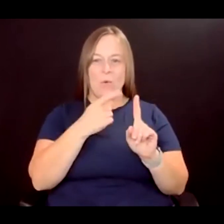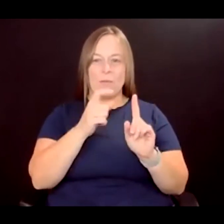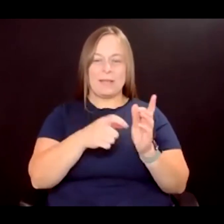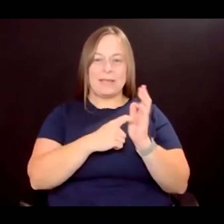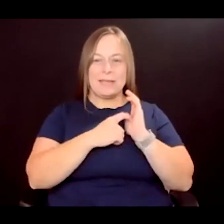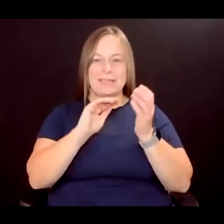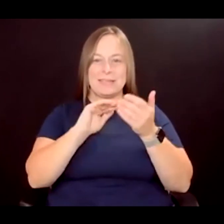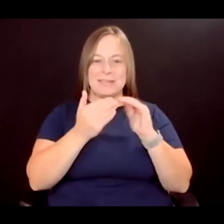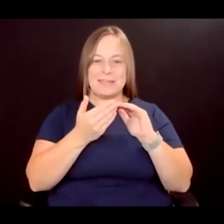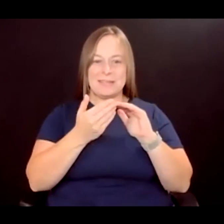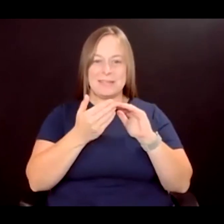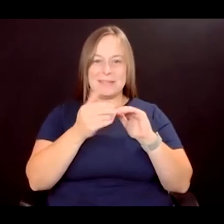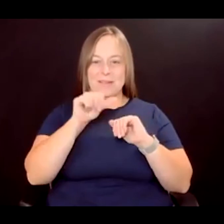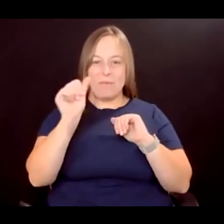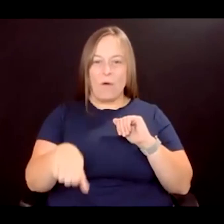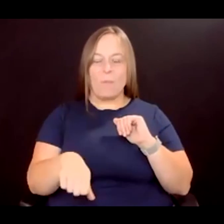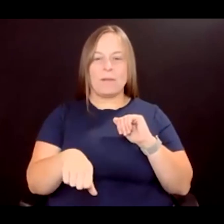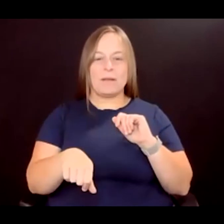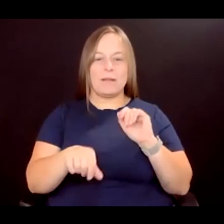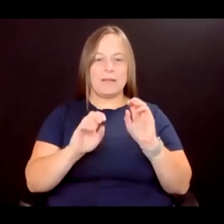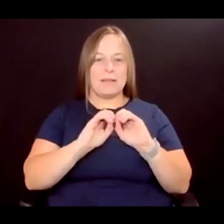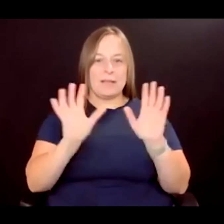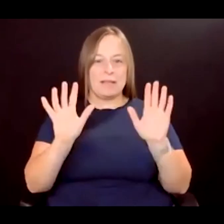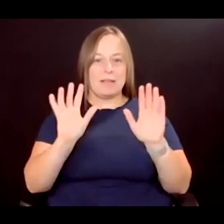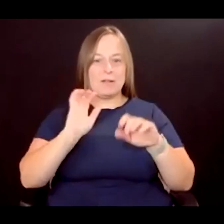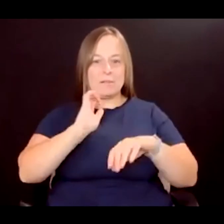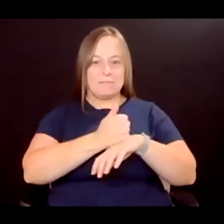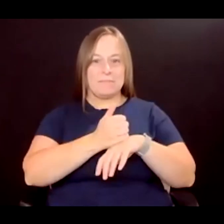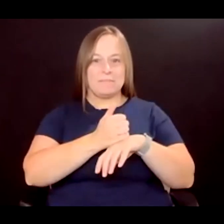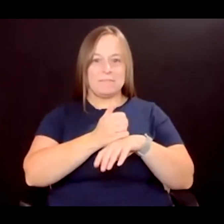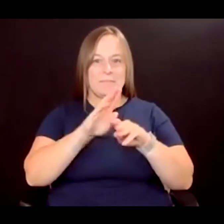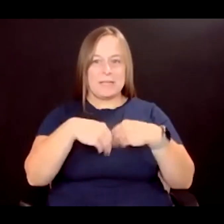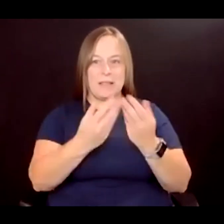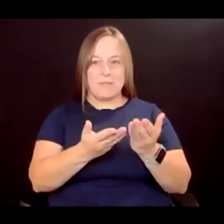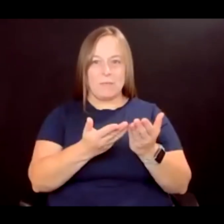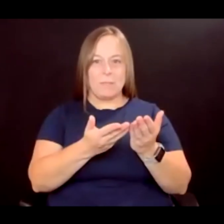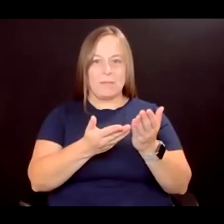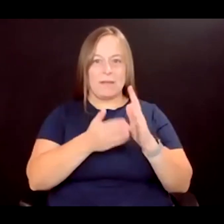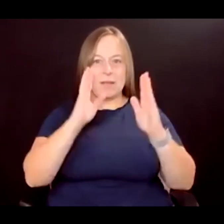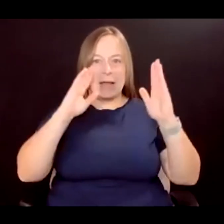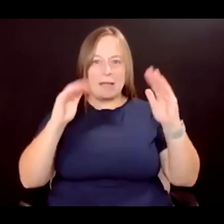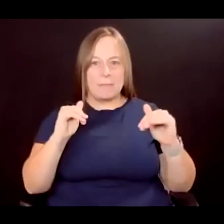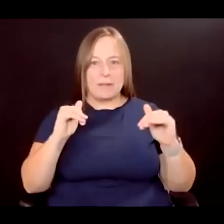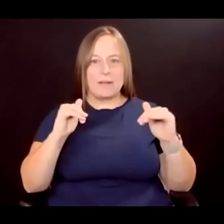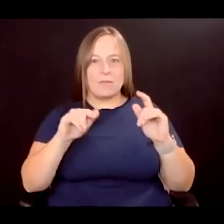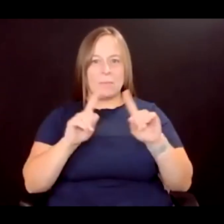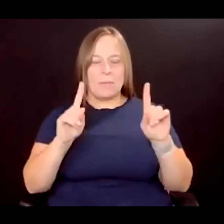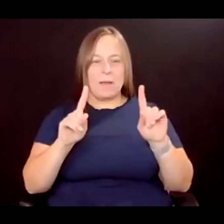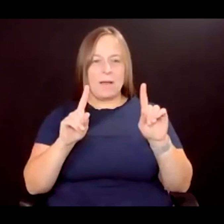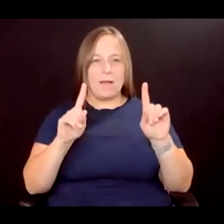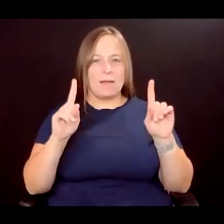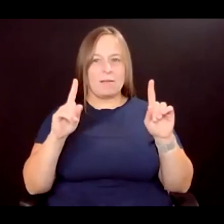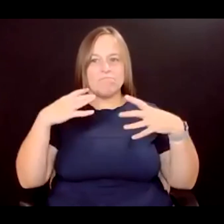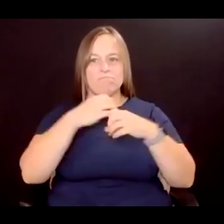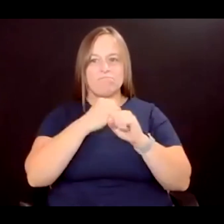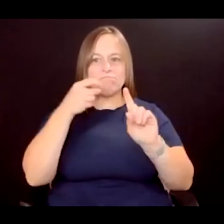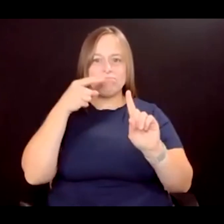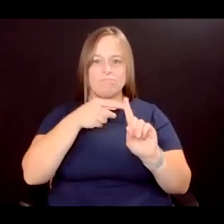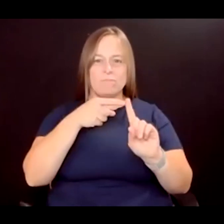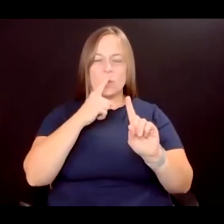time throughout the remainder of the campaign if you'd like to ask further questions. And I want to thank you all very much. You know, I've spoken with Helen a few times over the few